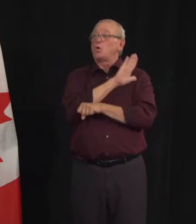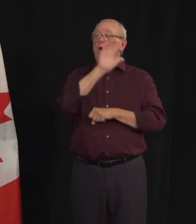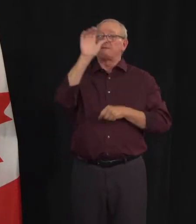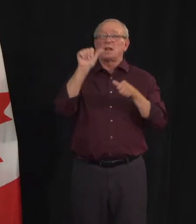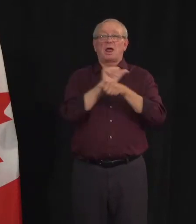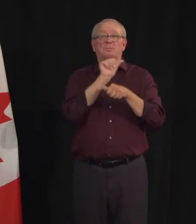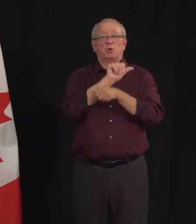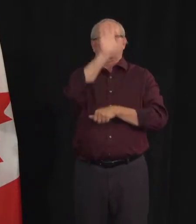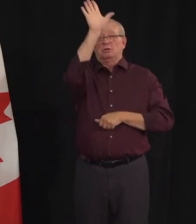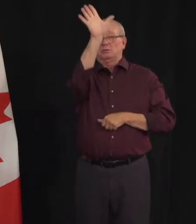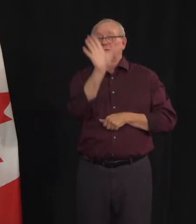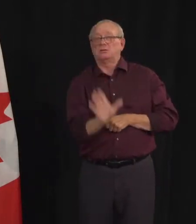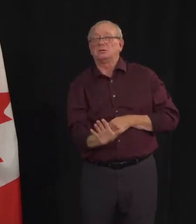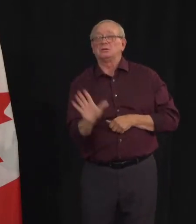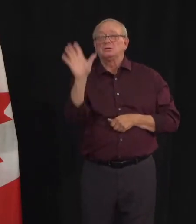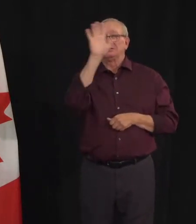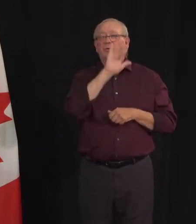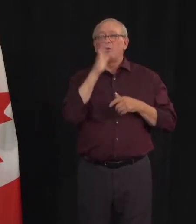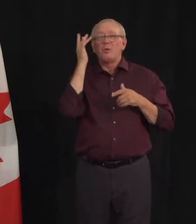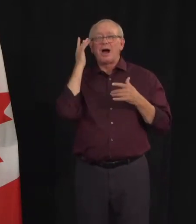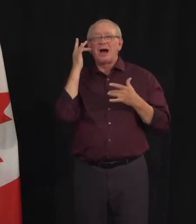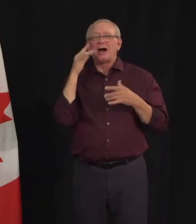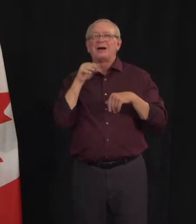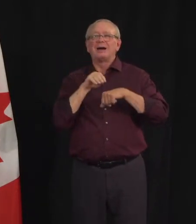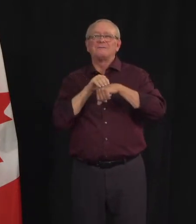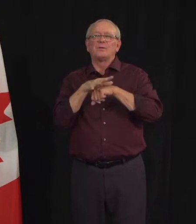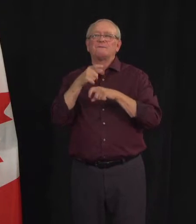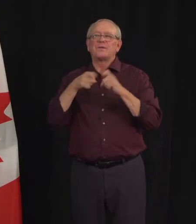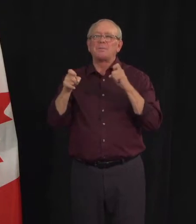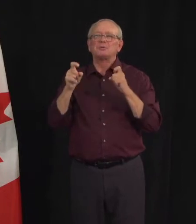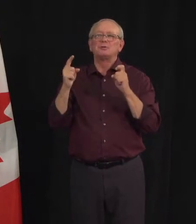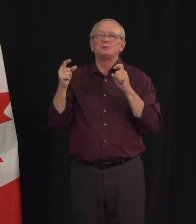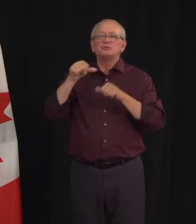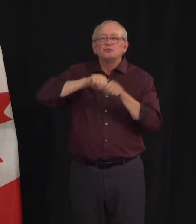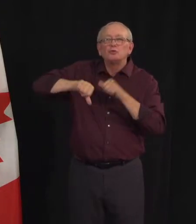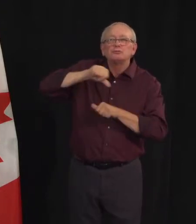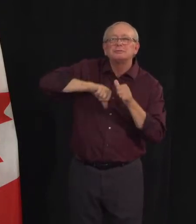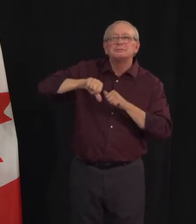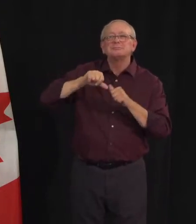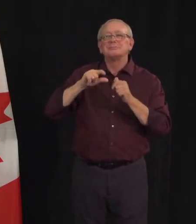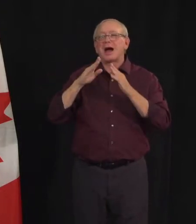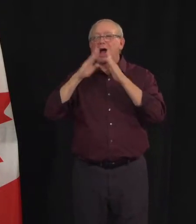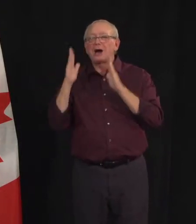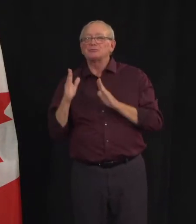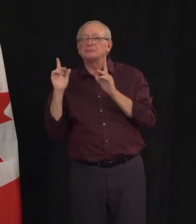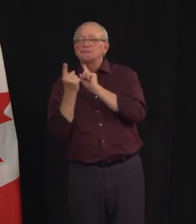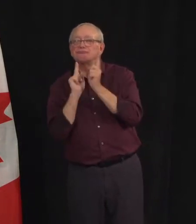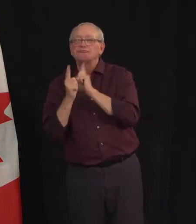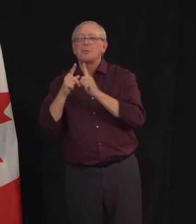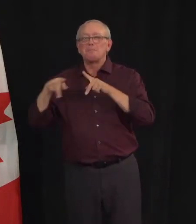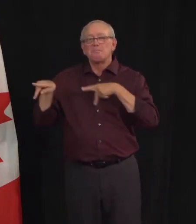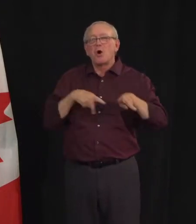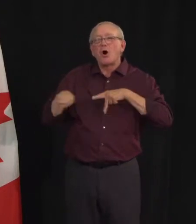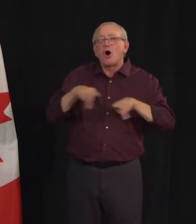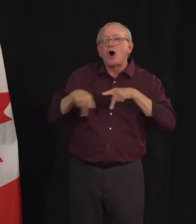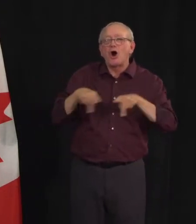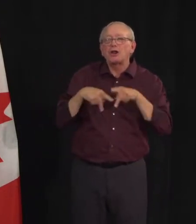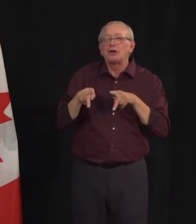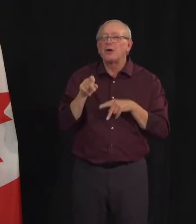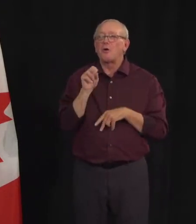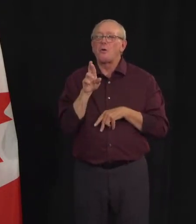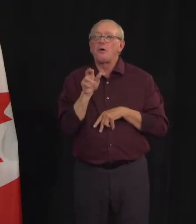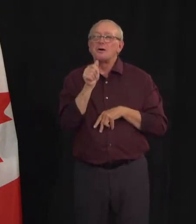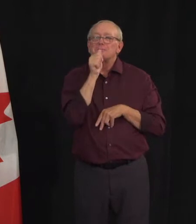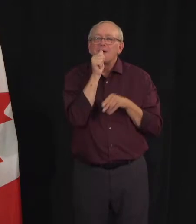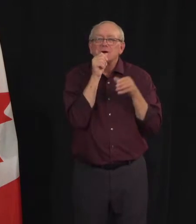in social interactions. So we're seeing house parties, we're seeing private gatherings, those kinds of locations